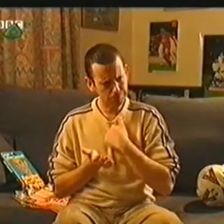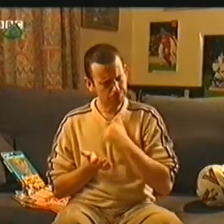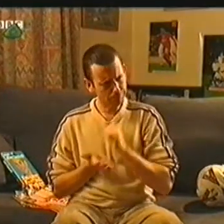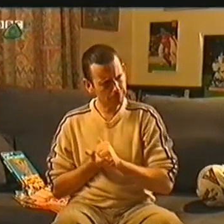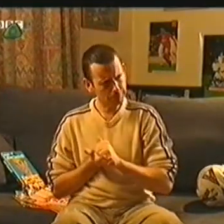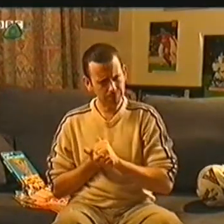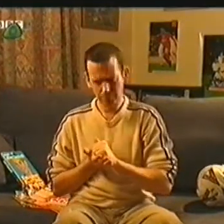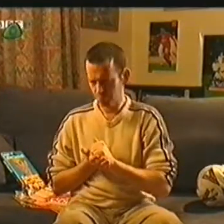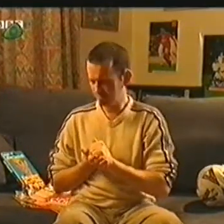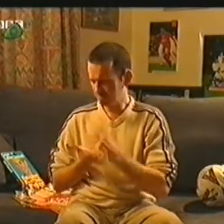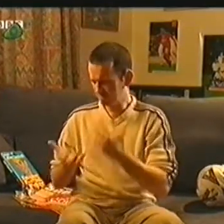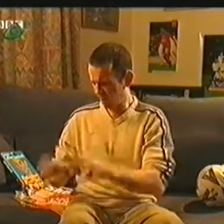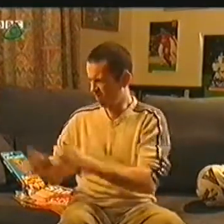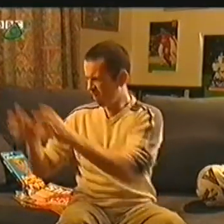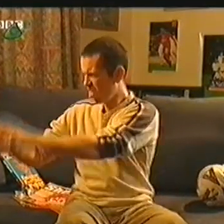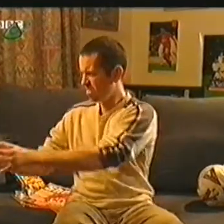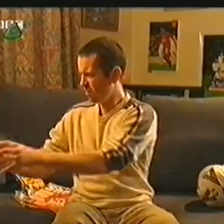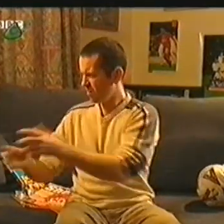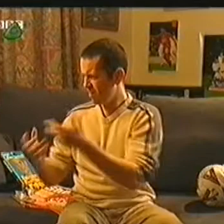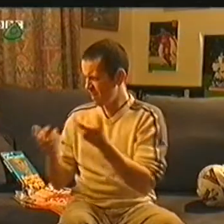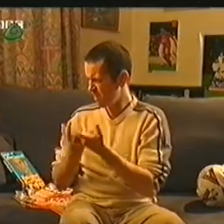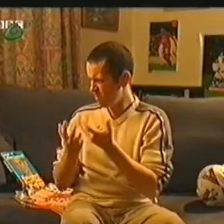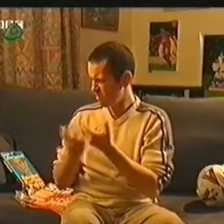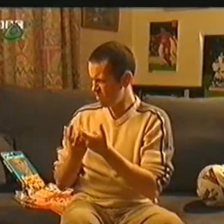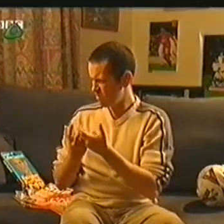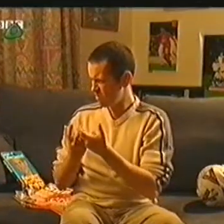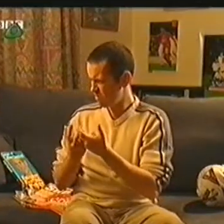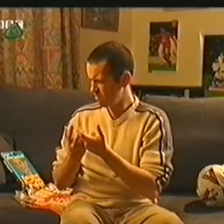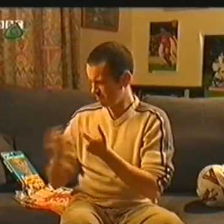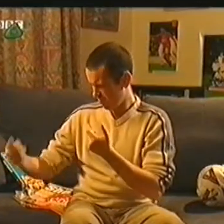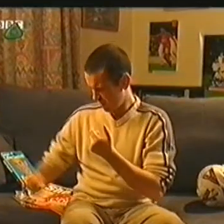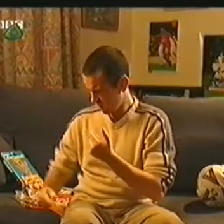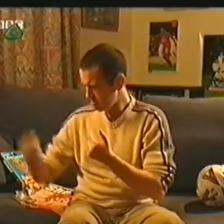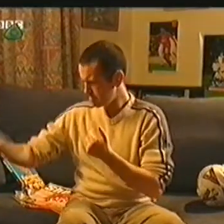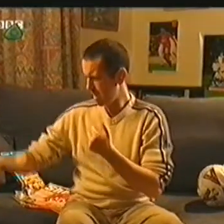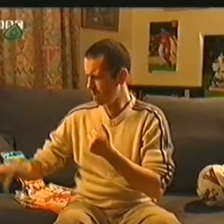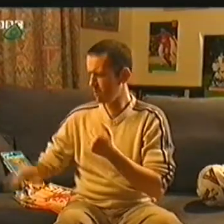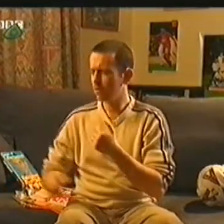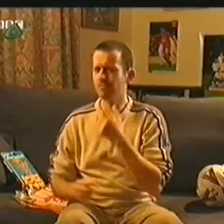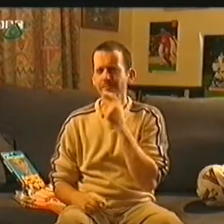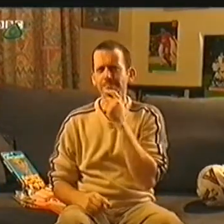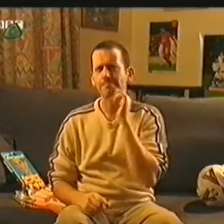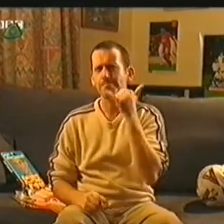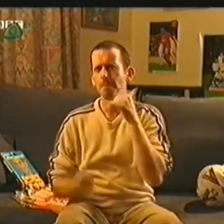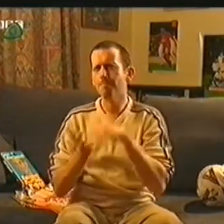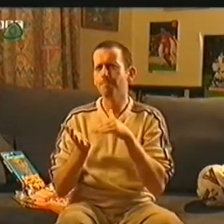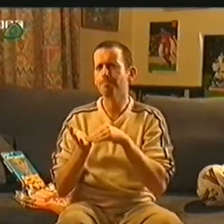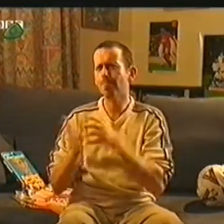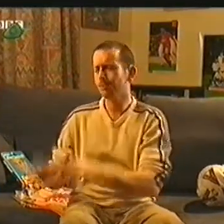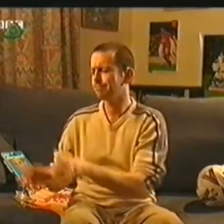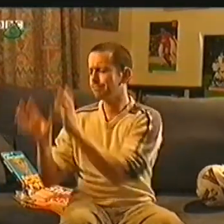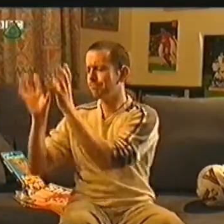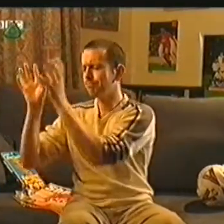ball from beside the radiator, not from the bed where it had rolled in the night. How odd! Mum must have put it back.